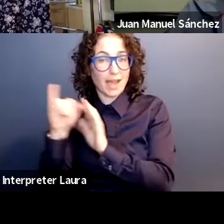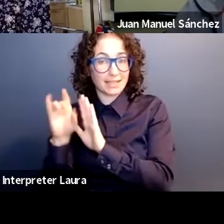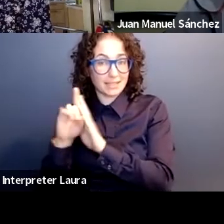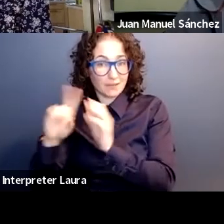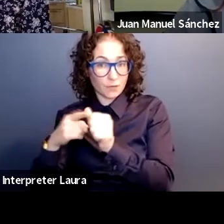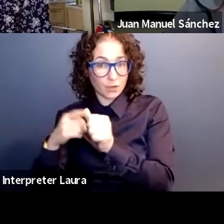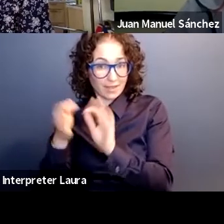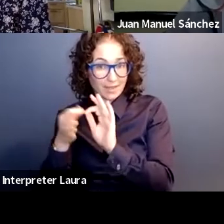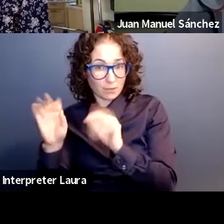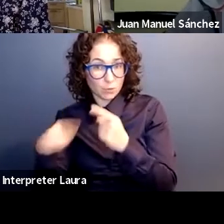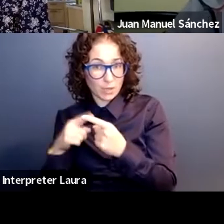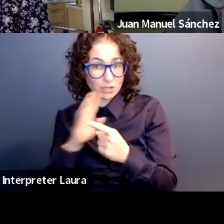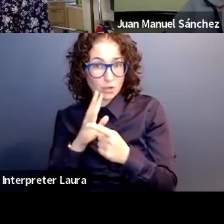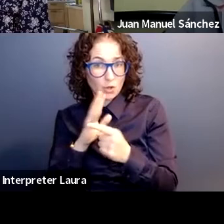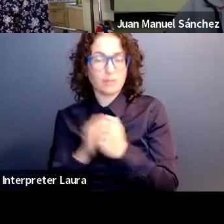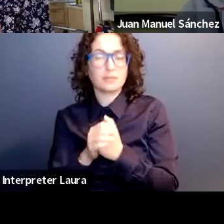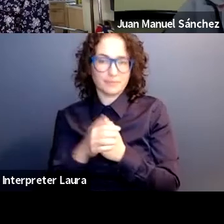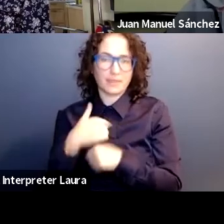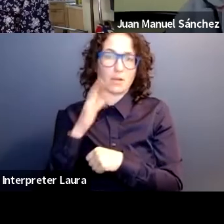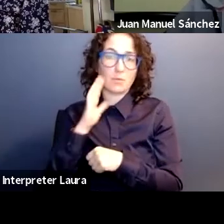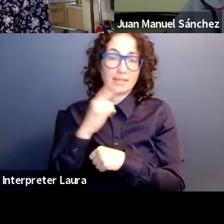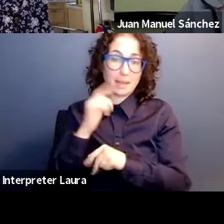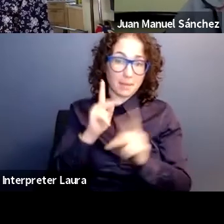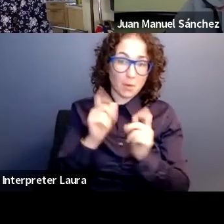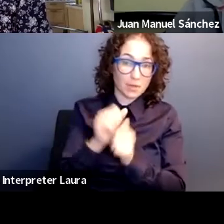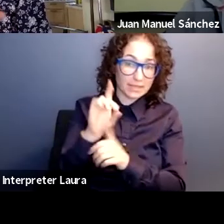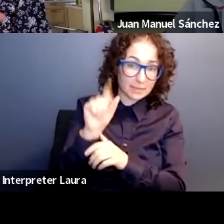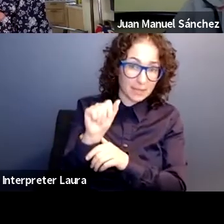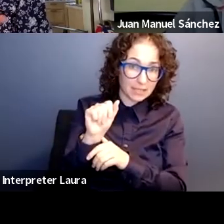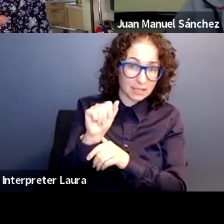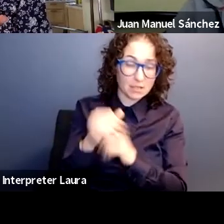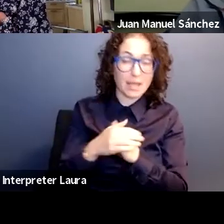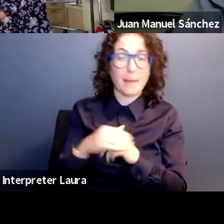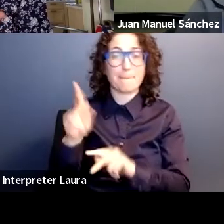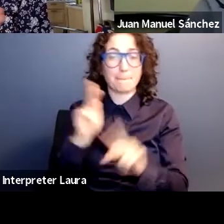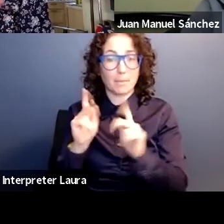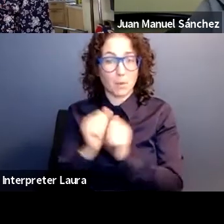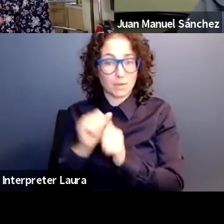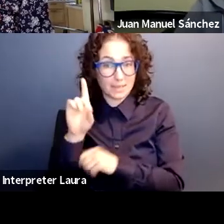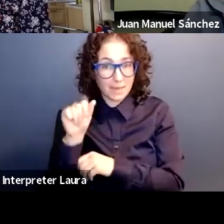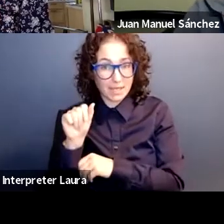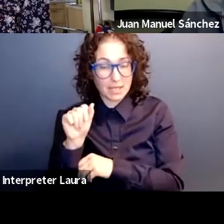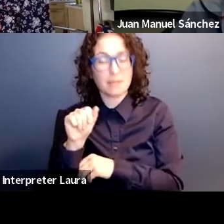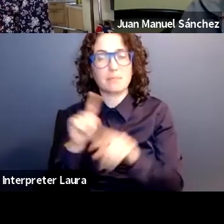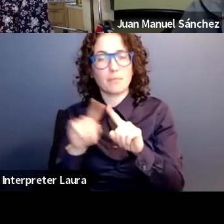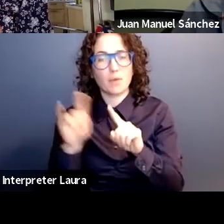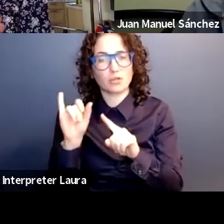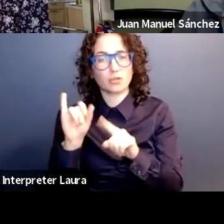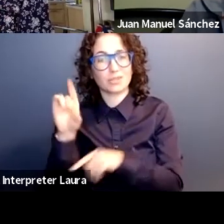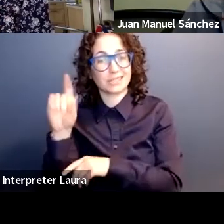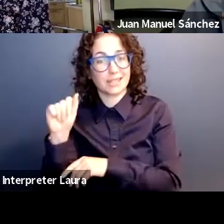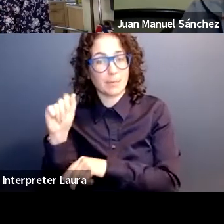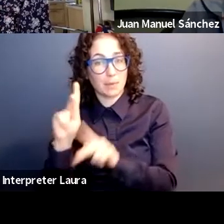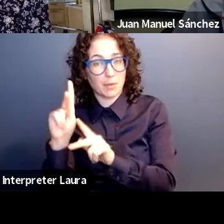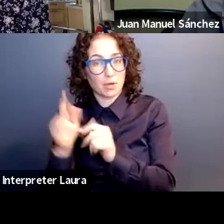language, when I talk, you will hear me say persons with disabilities, people with disabilities, but also disabled people.